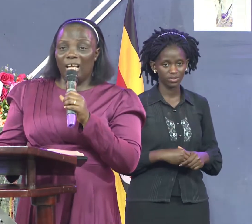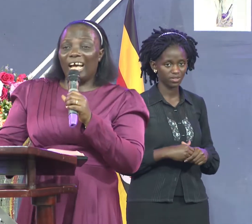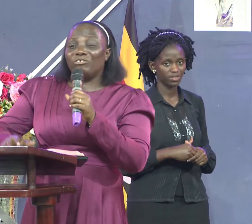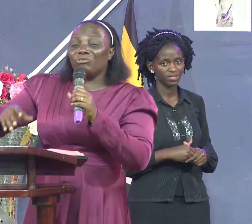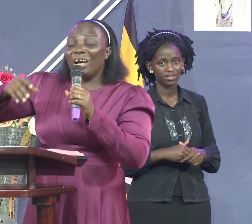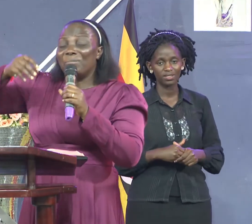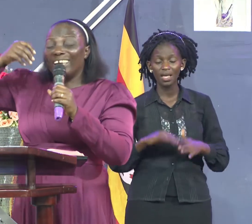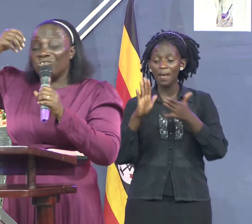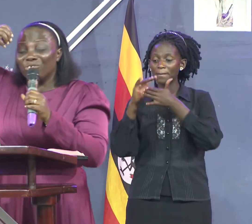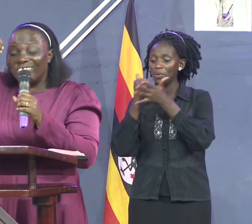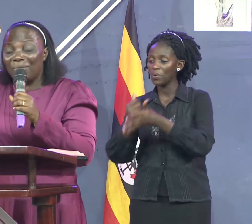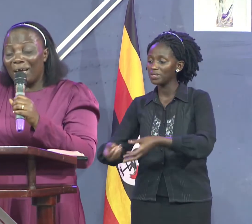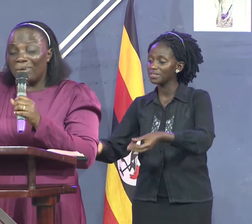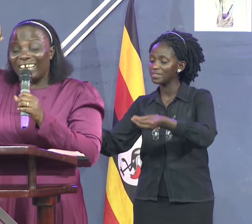him.